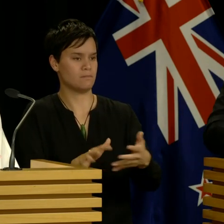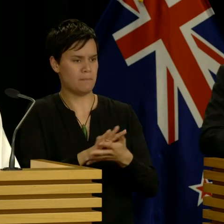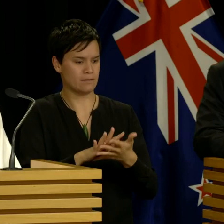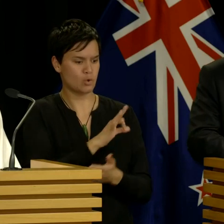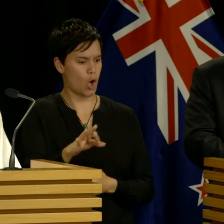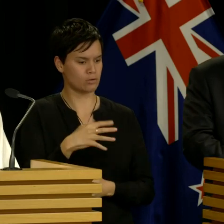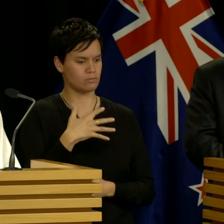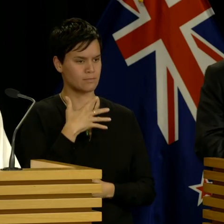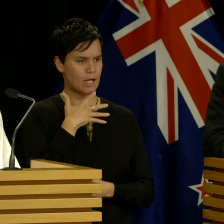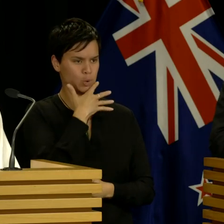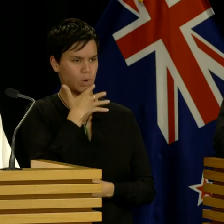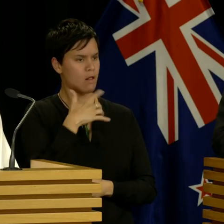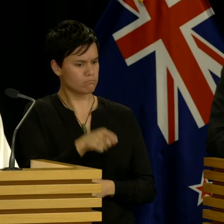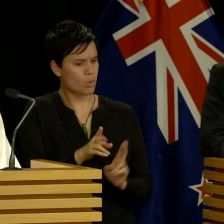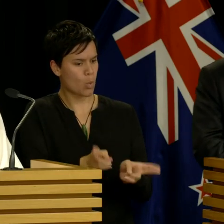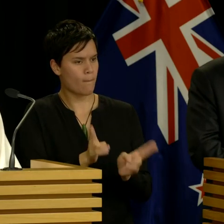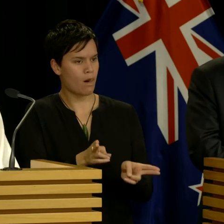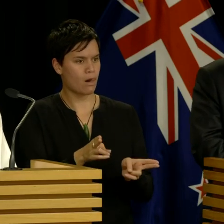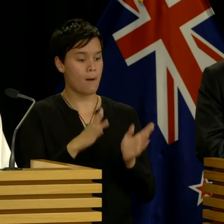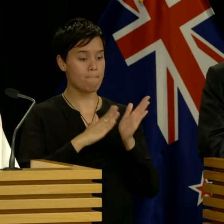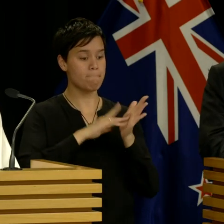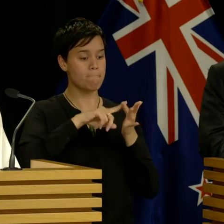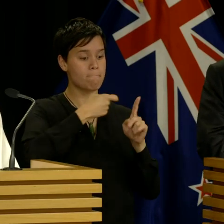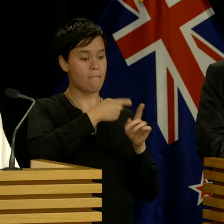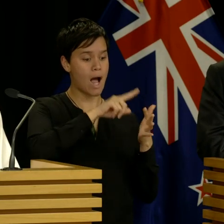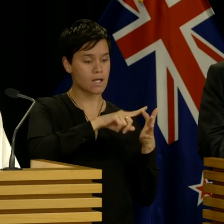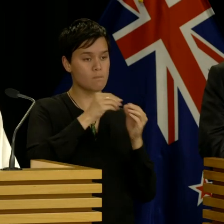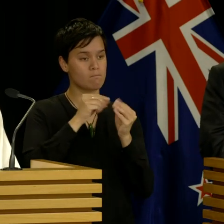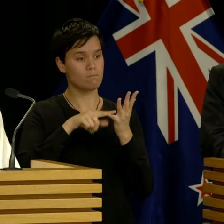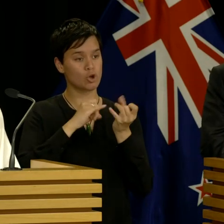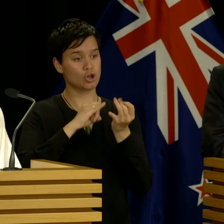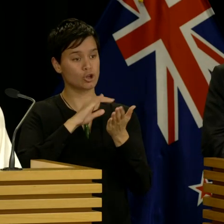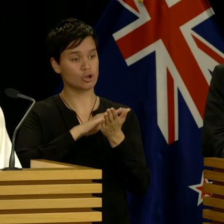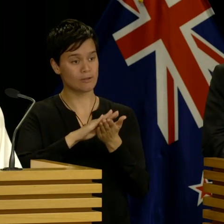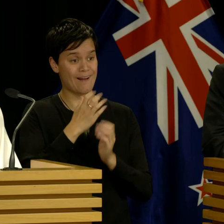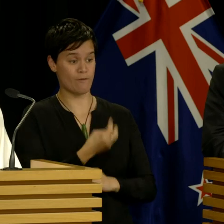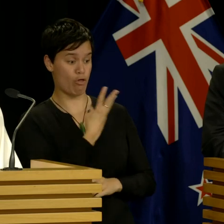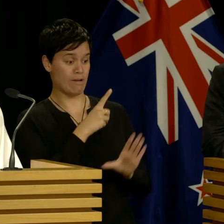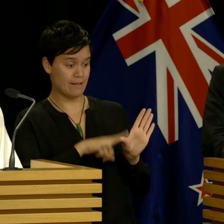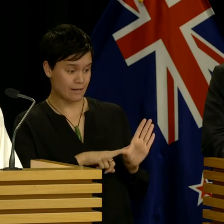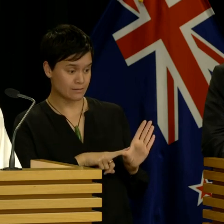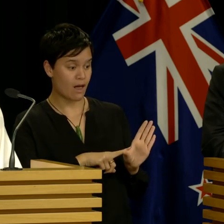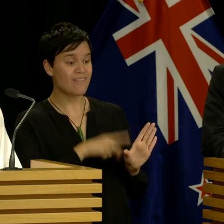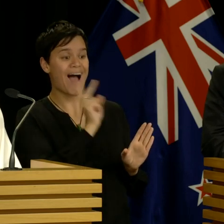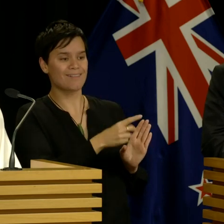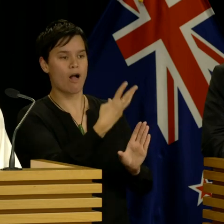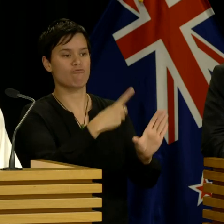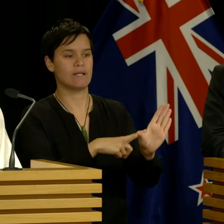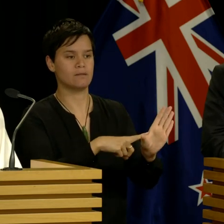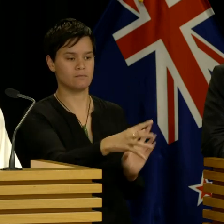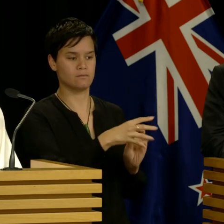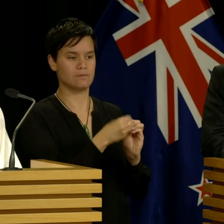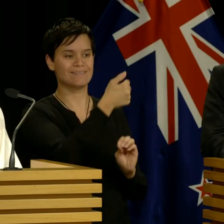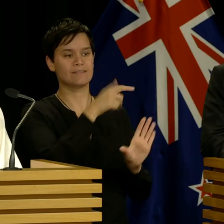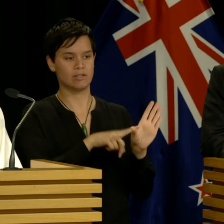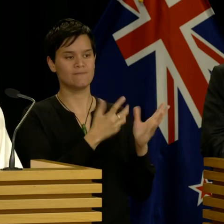we had with Commissioner Bush was two consecutive 3-year terms, taking it to a total of 6. When did you get the recommendation from the